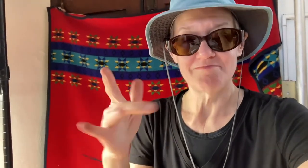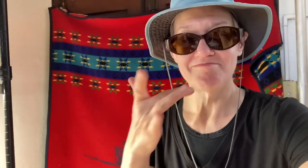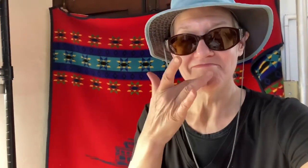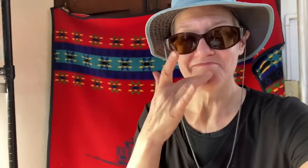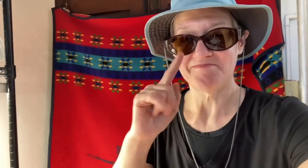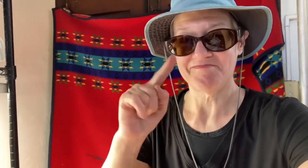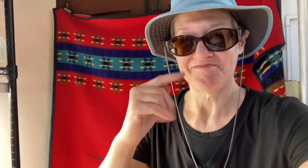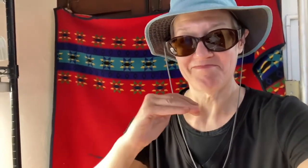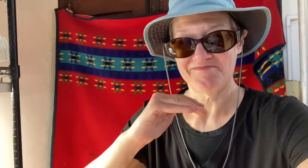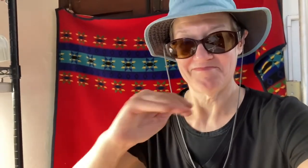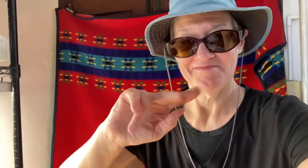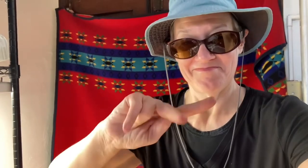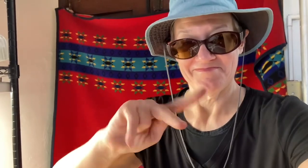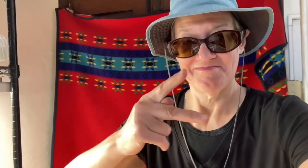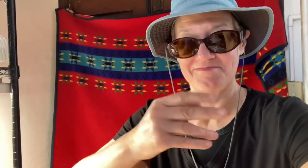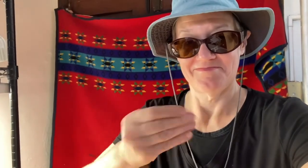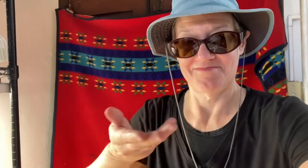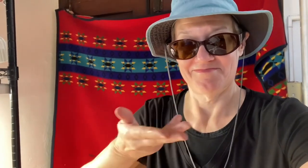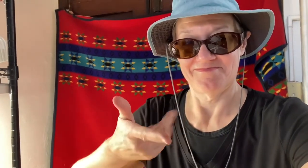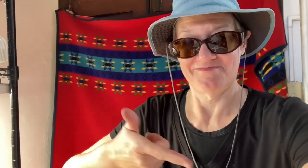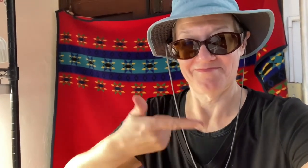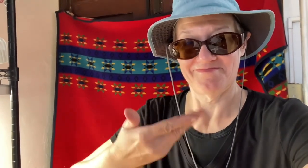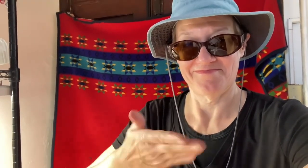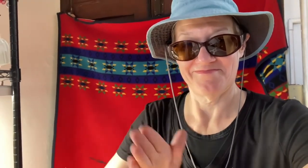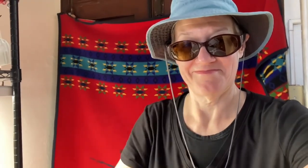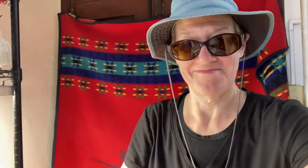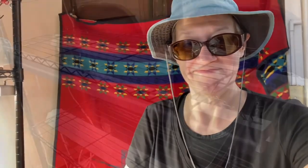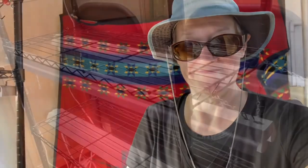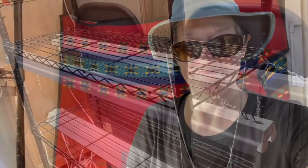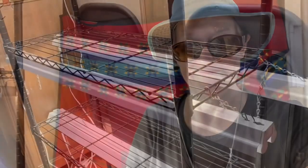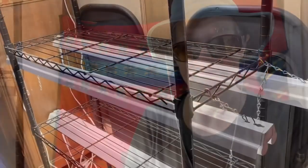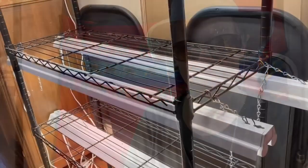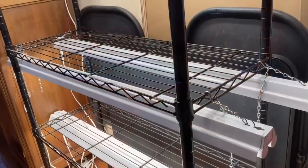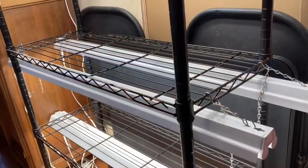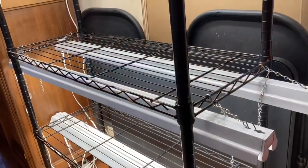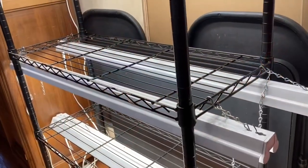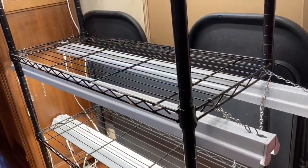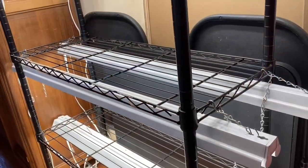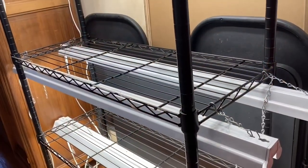morning and afternoon. I'd rather have them all here on the first floor.